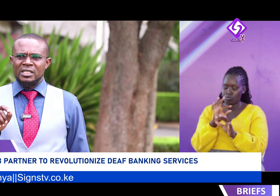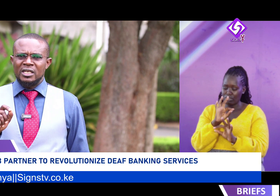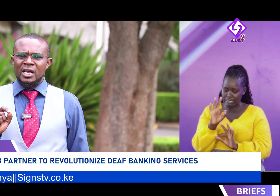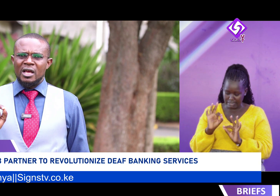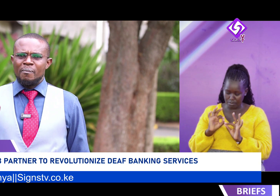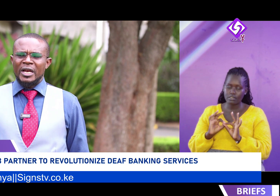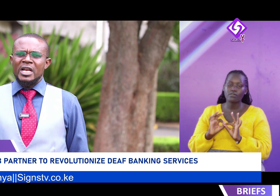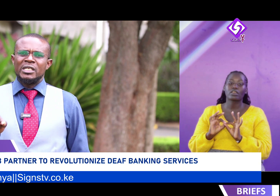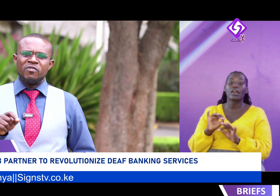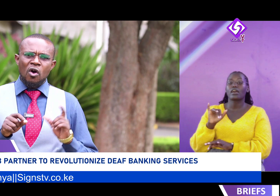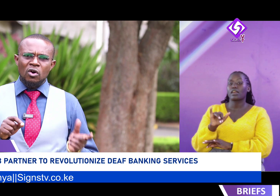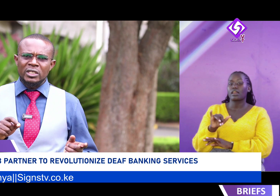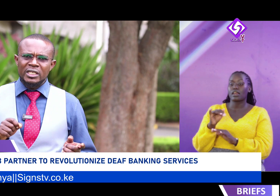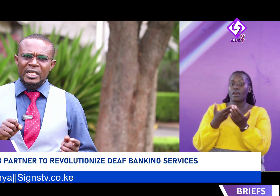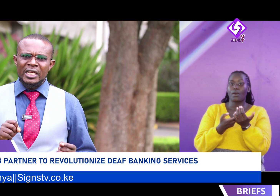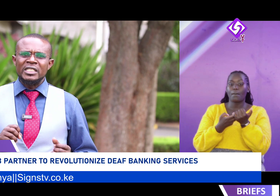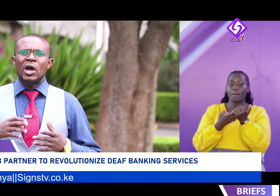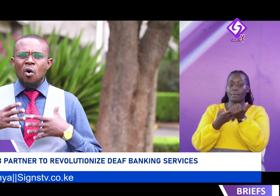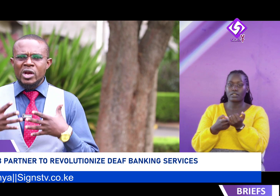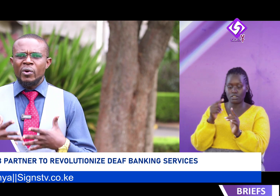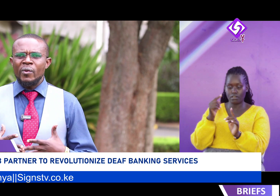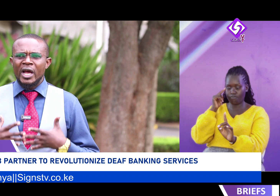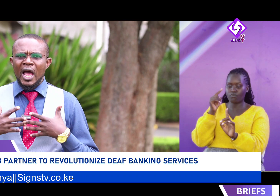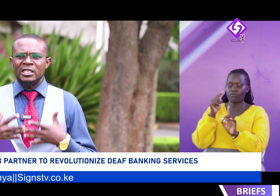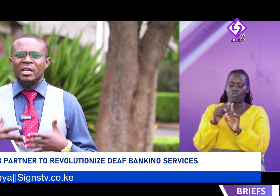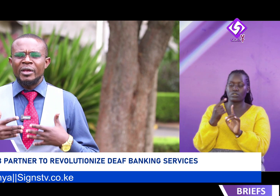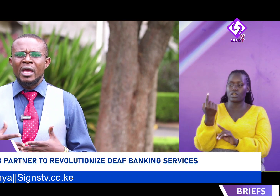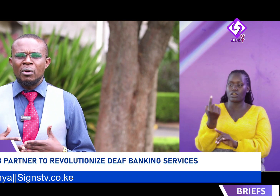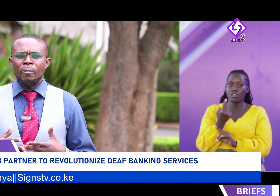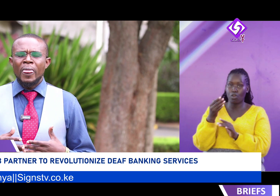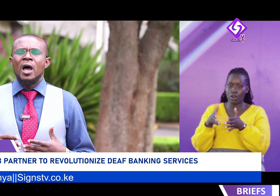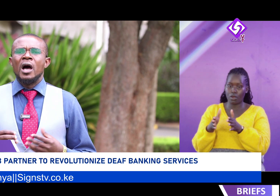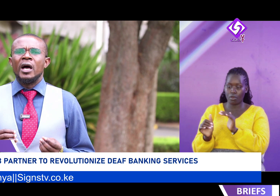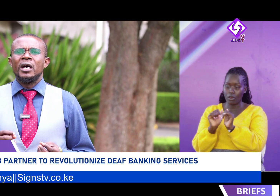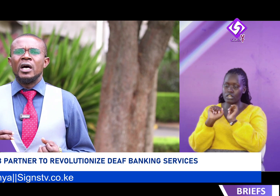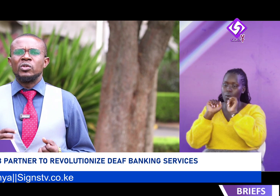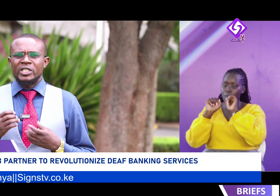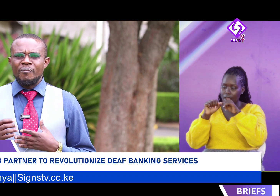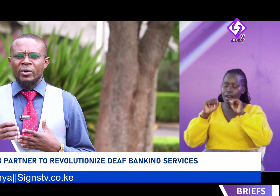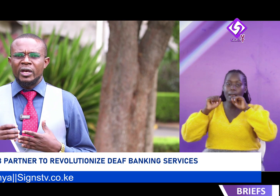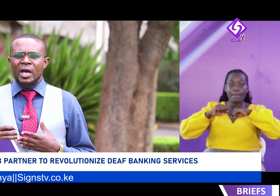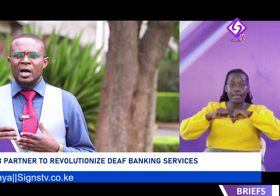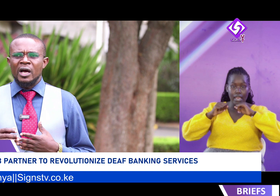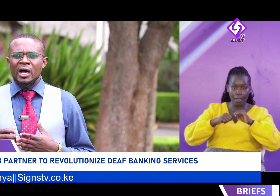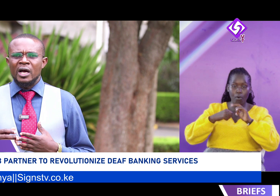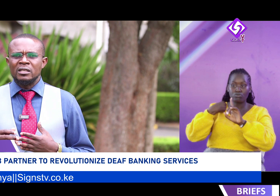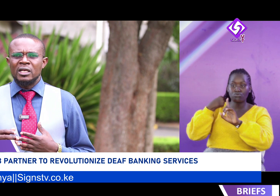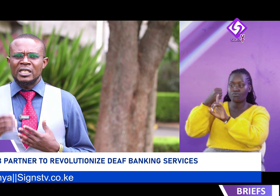that partnership for goals is the only way we can actually be able to champion